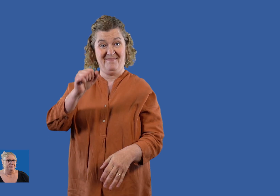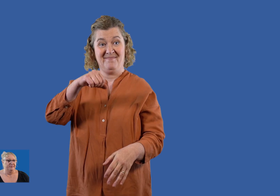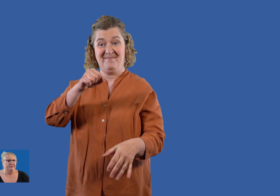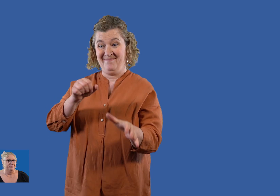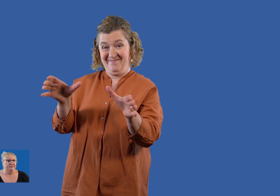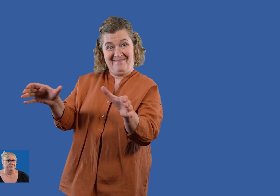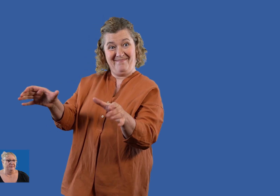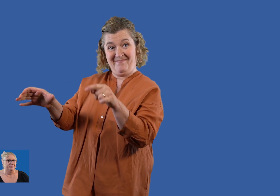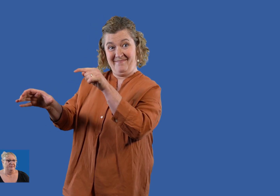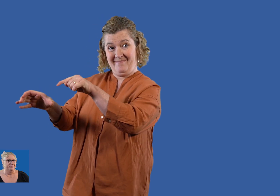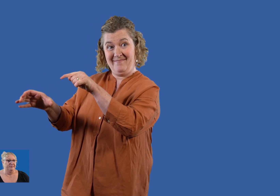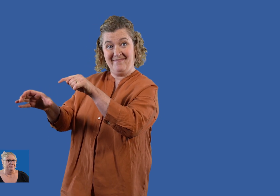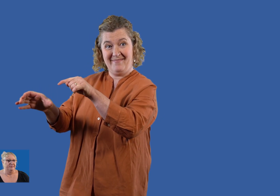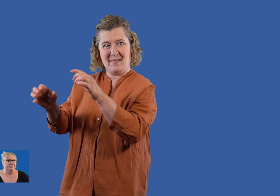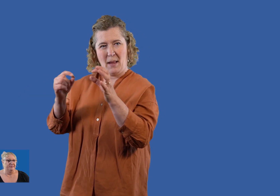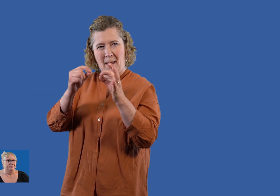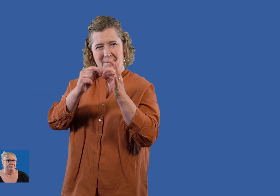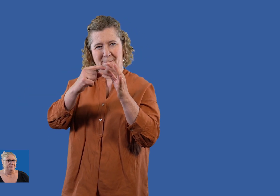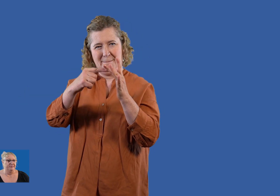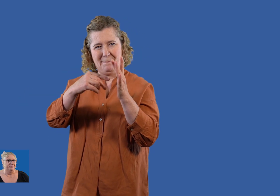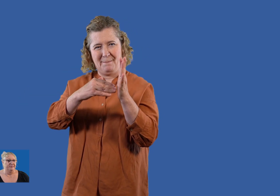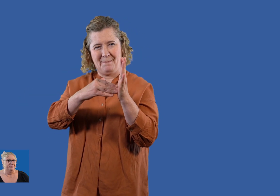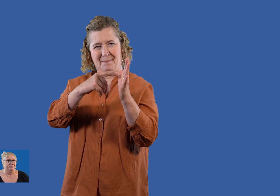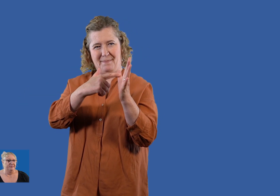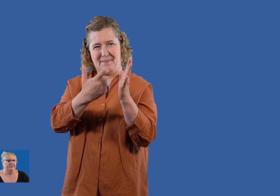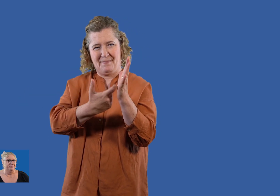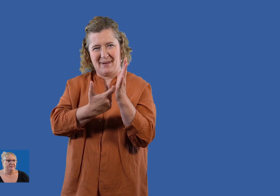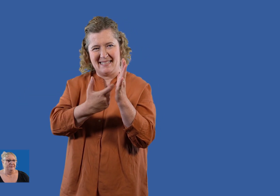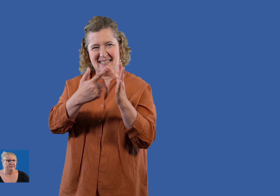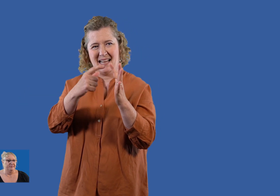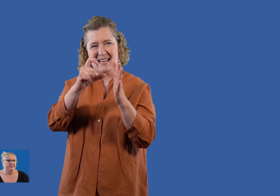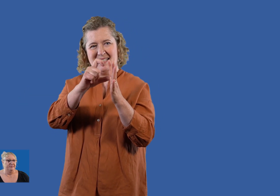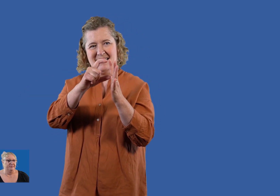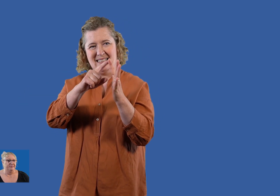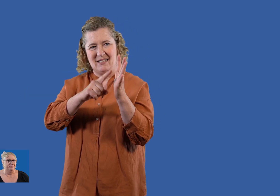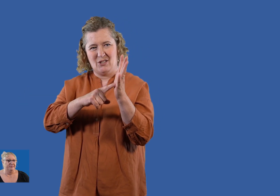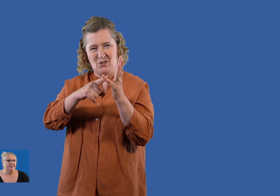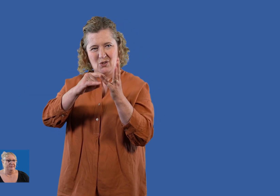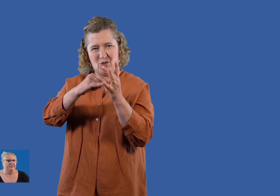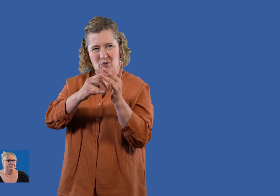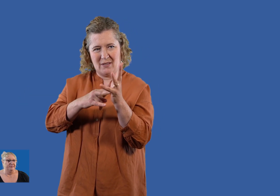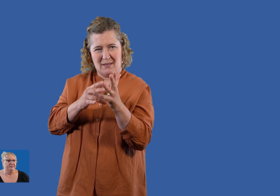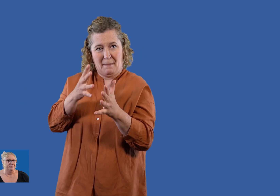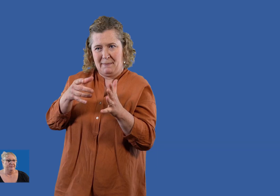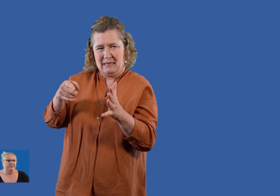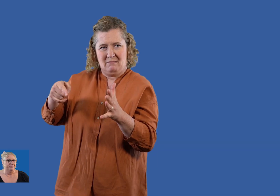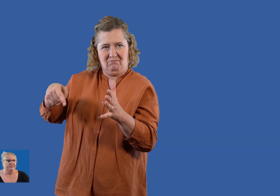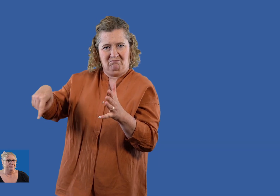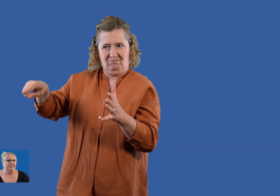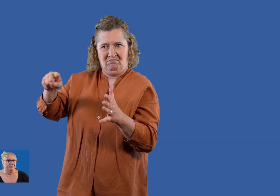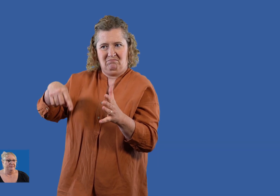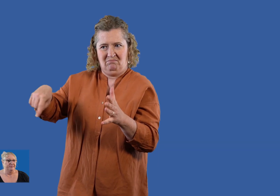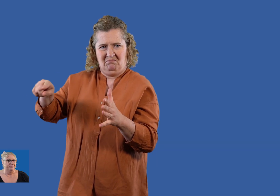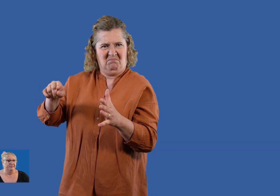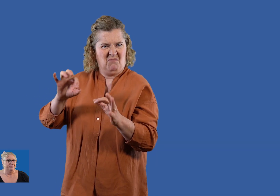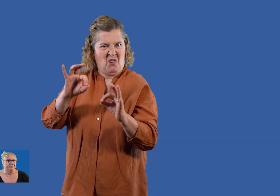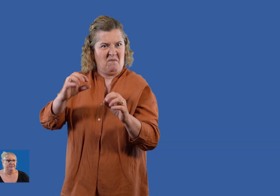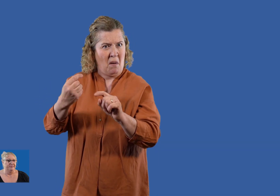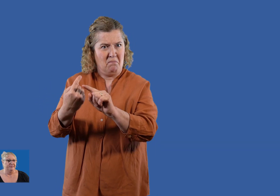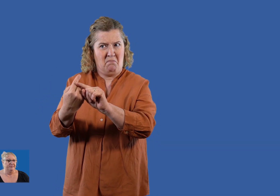That next category is bizarre delusions. And these are implausible and not understandable or